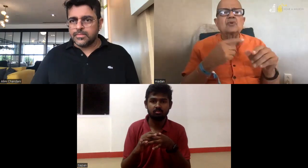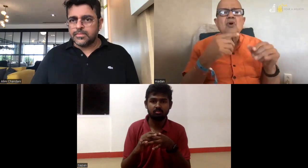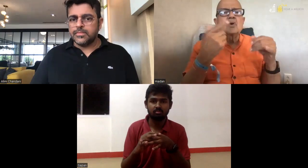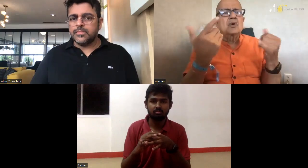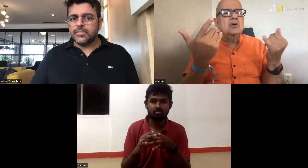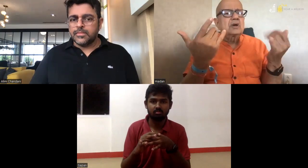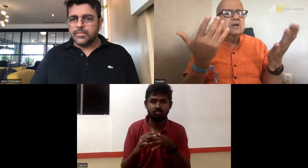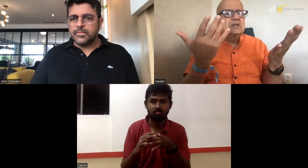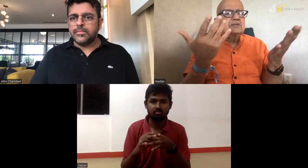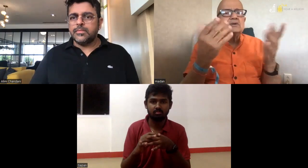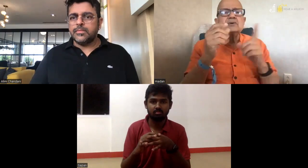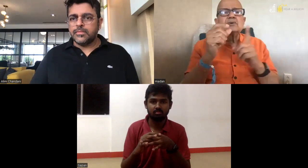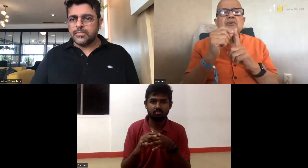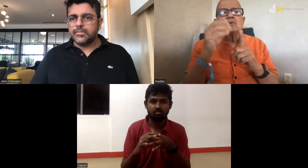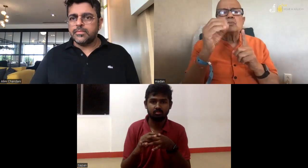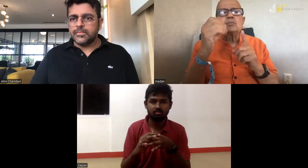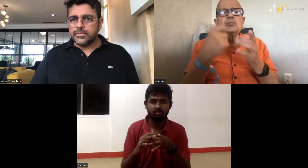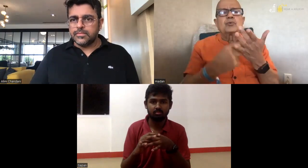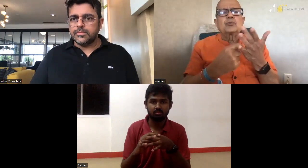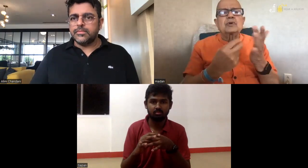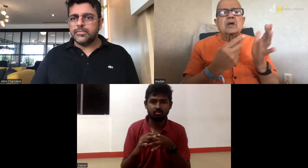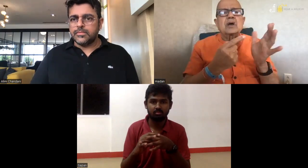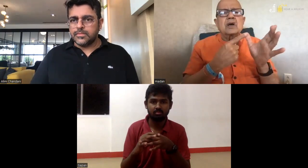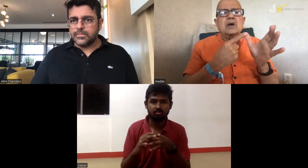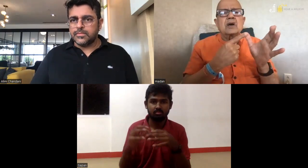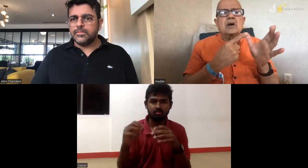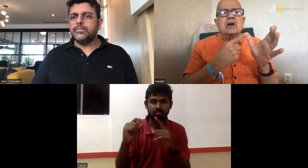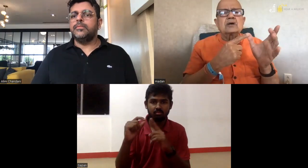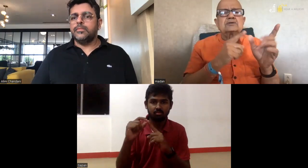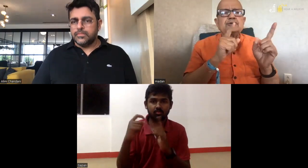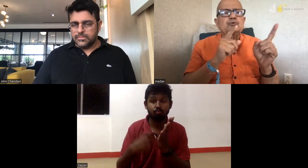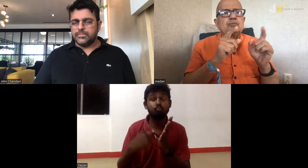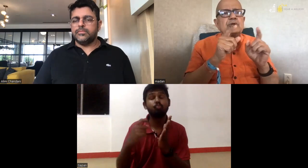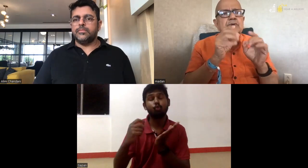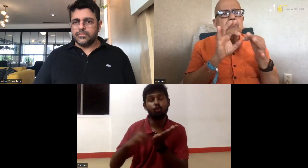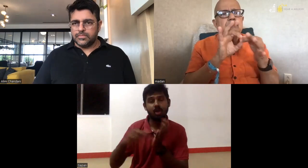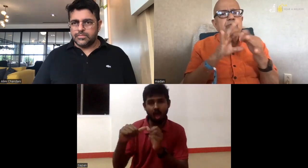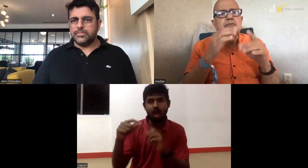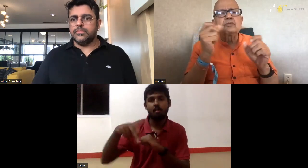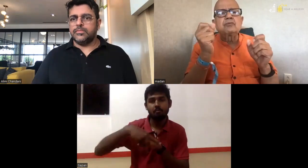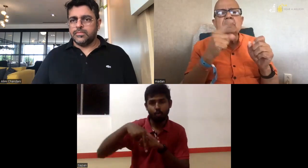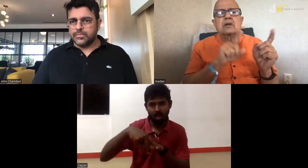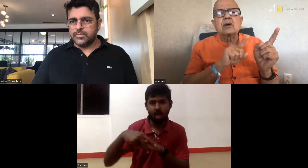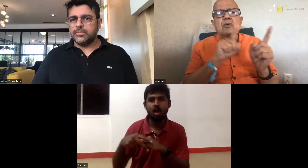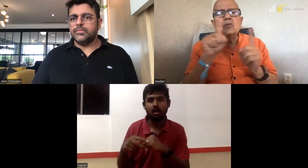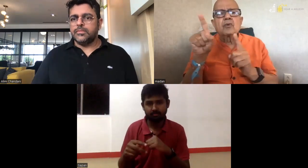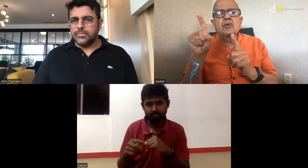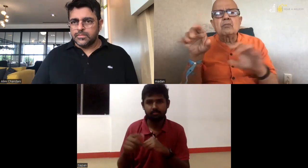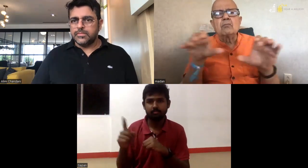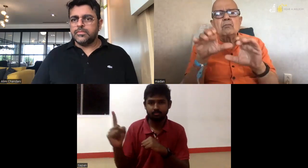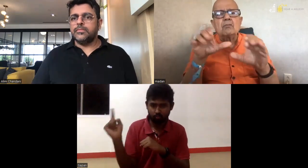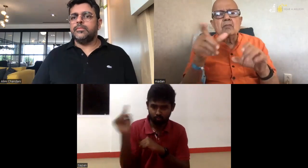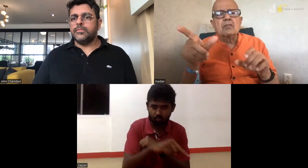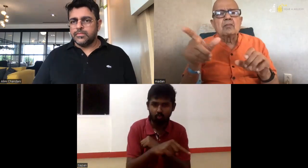mandate should be that everyone should know ISL. That should be a mandate. So like in India, when we